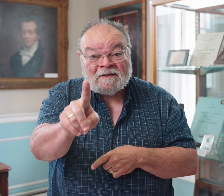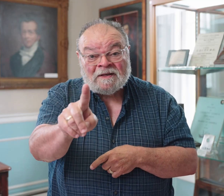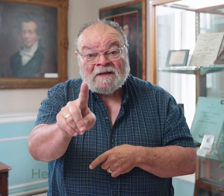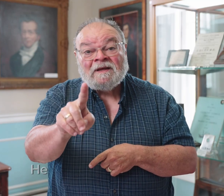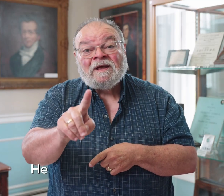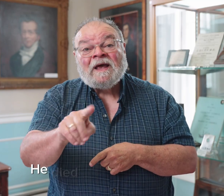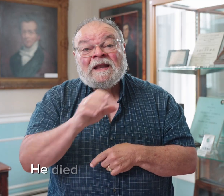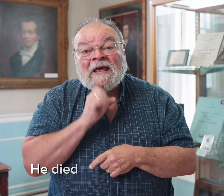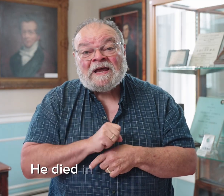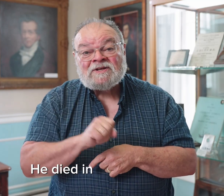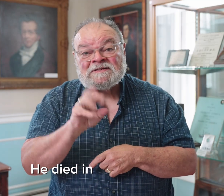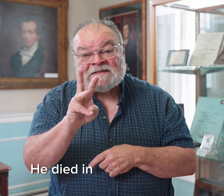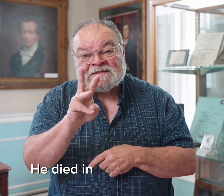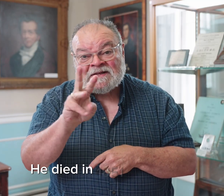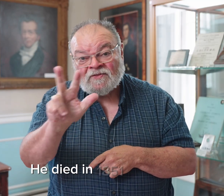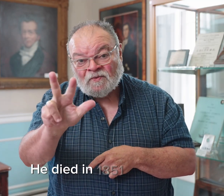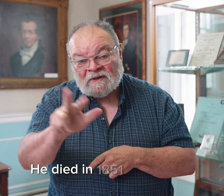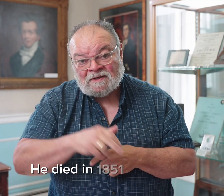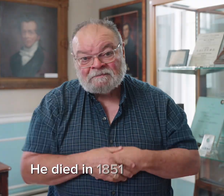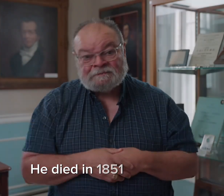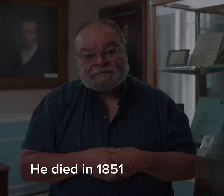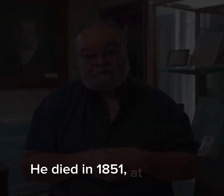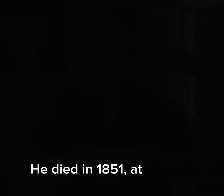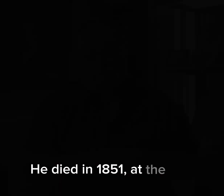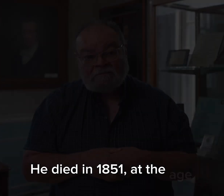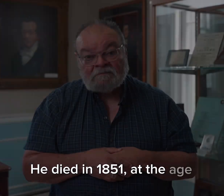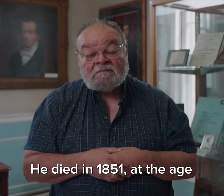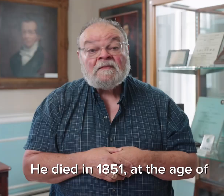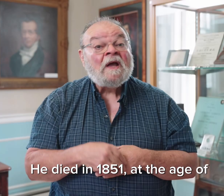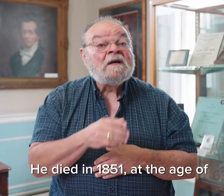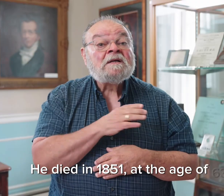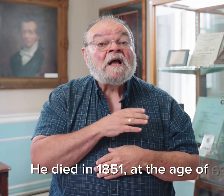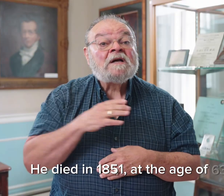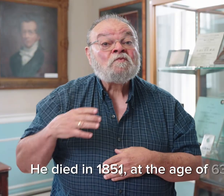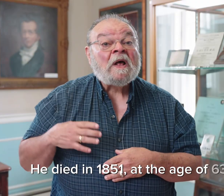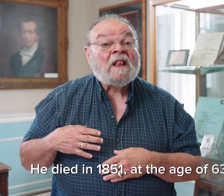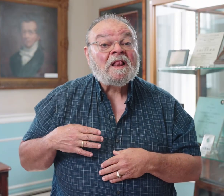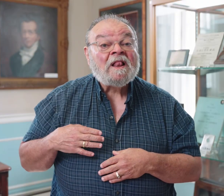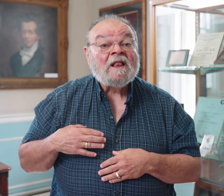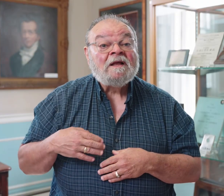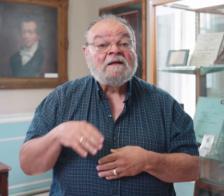He died in 1851 at the age of 63.